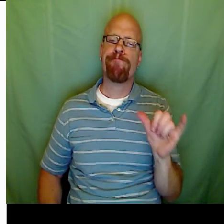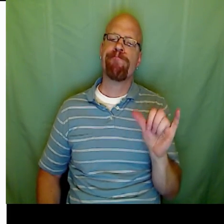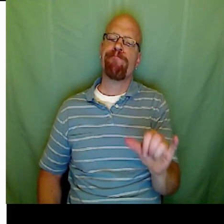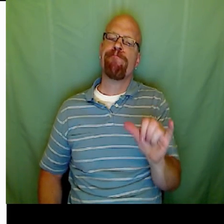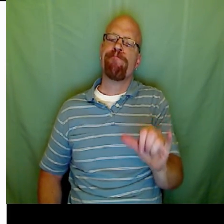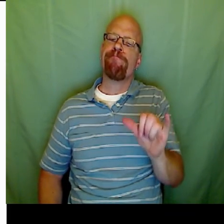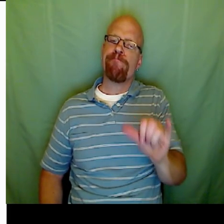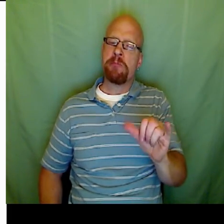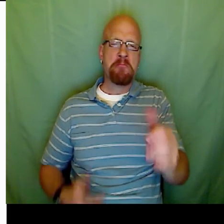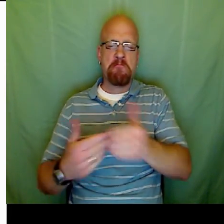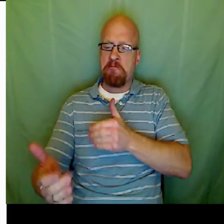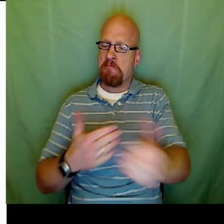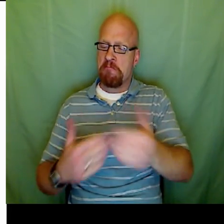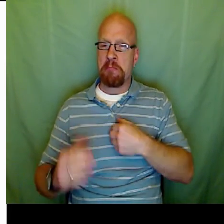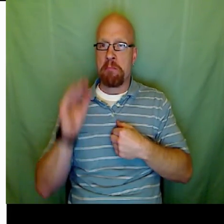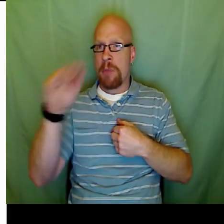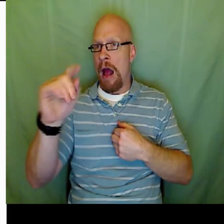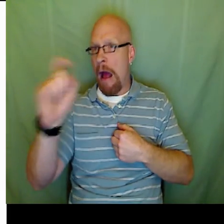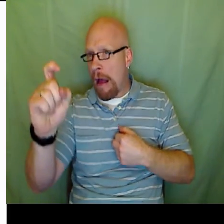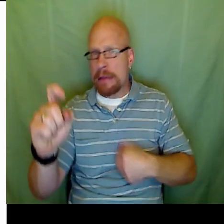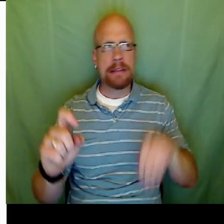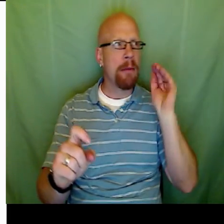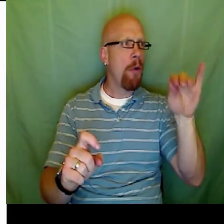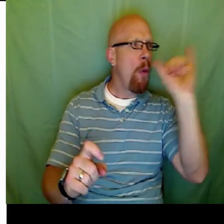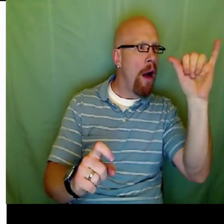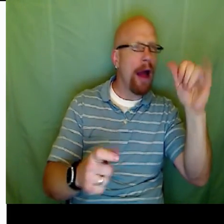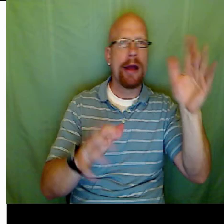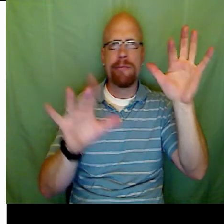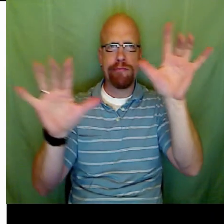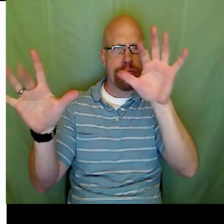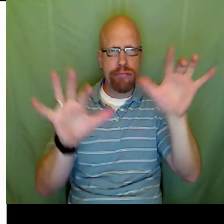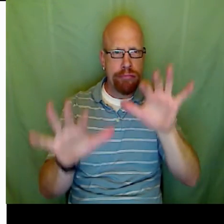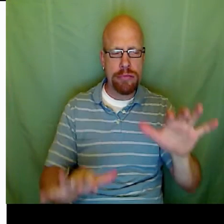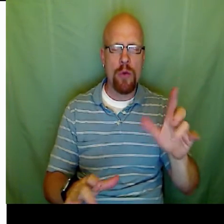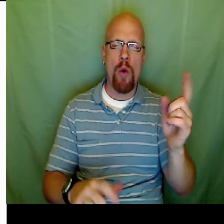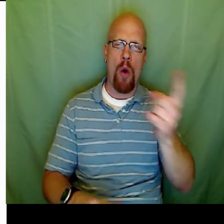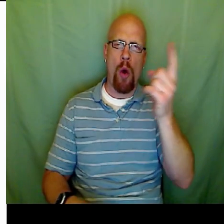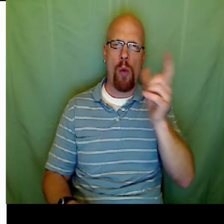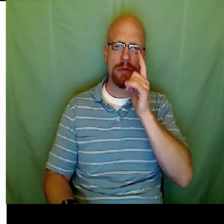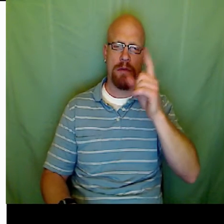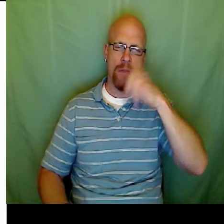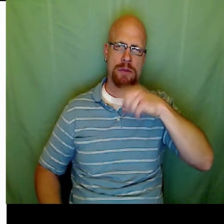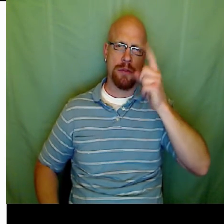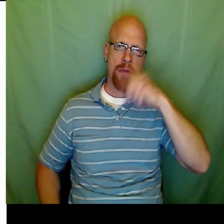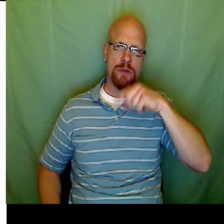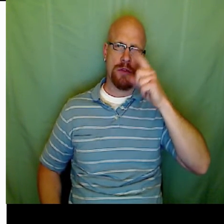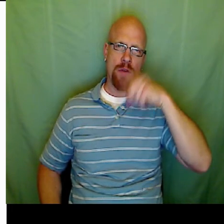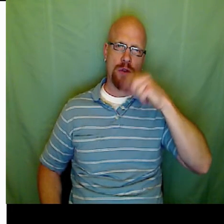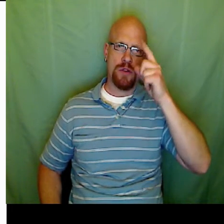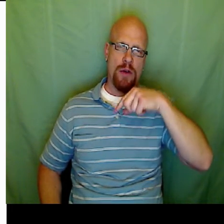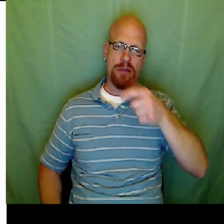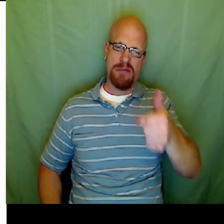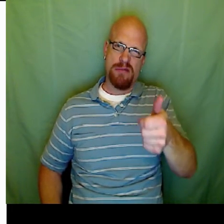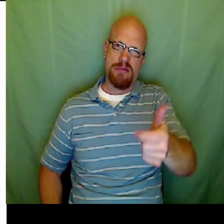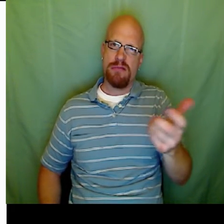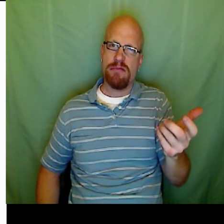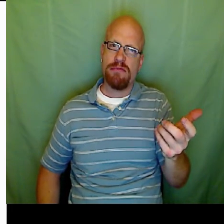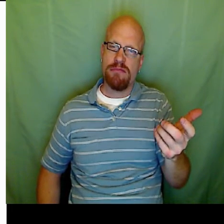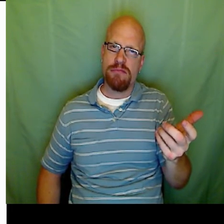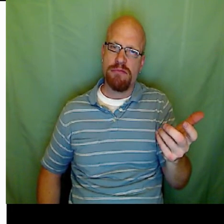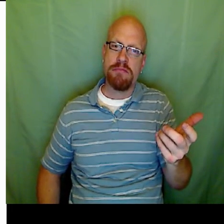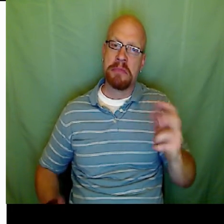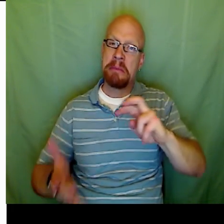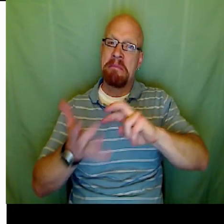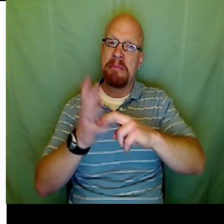two equations, can never share the same x and y pair. No matter what we put in, it'll always be